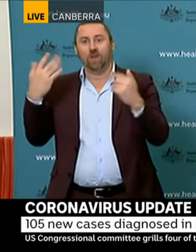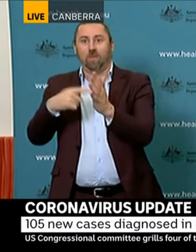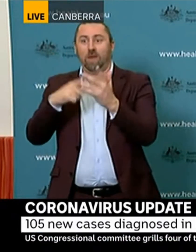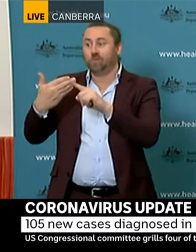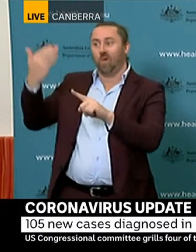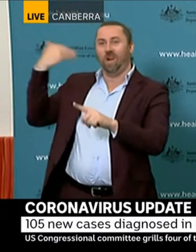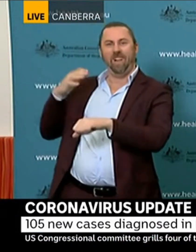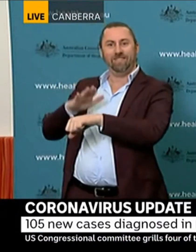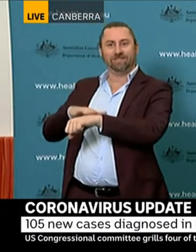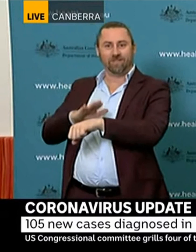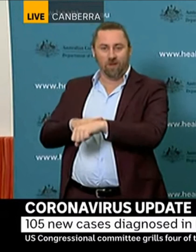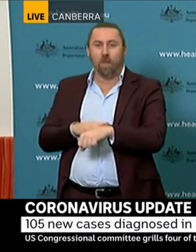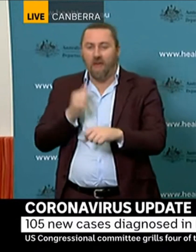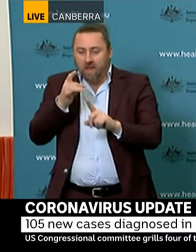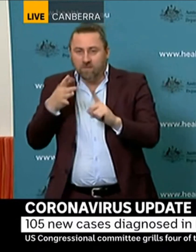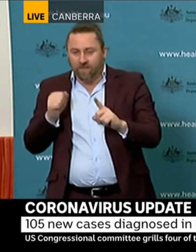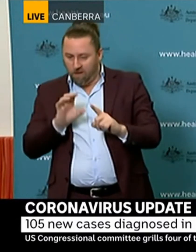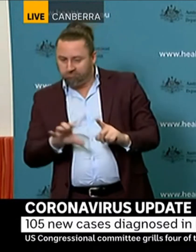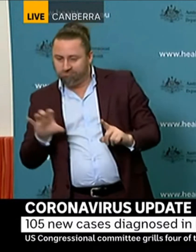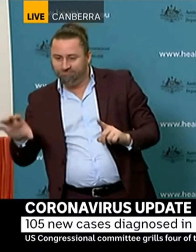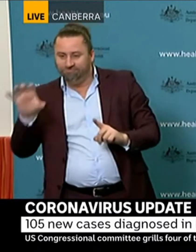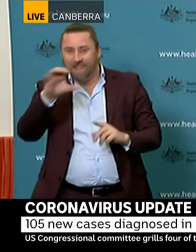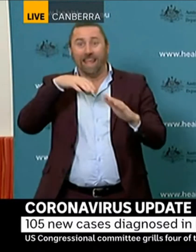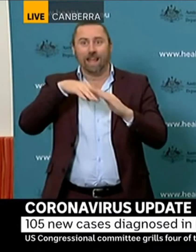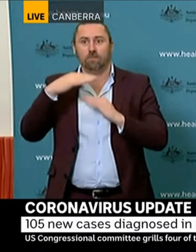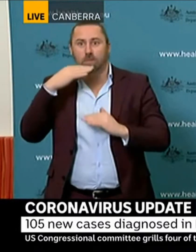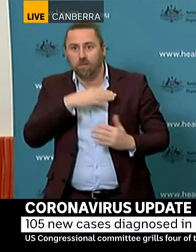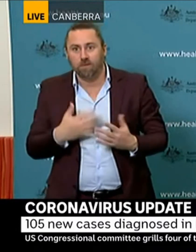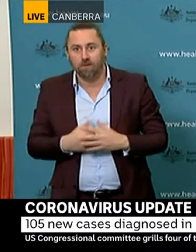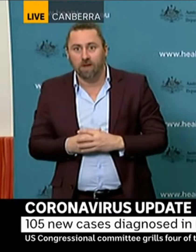particular areas of Melbourne, and they have